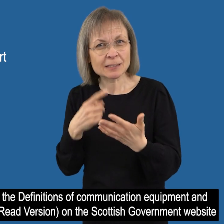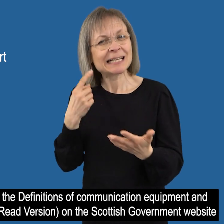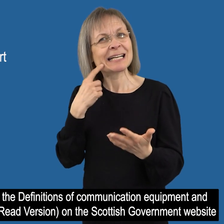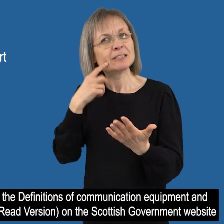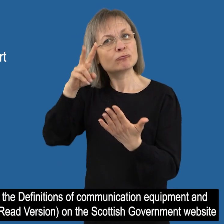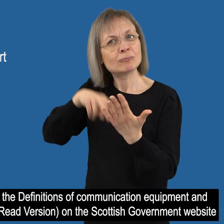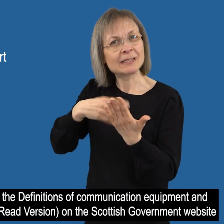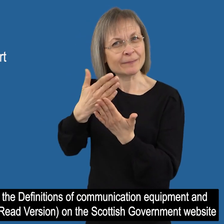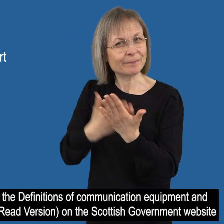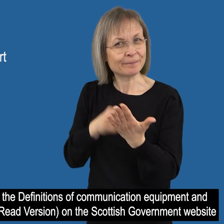Scottish Government website,